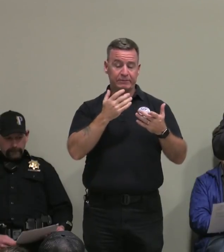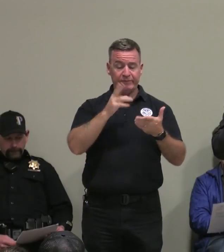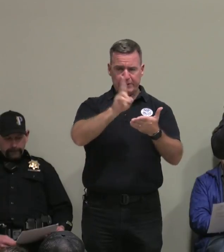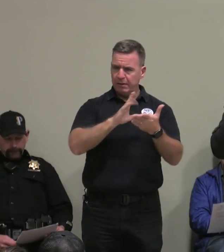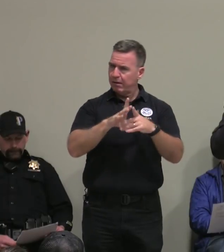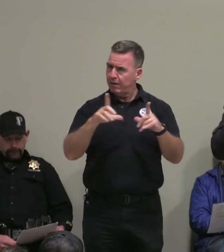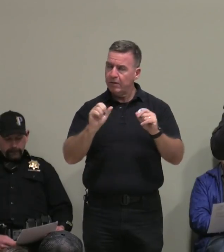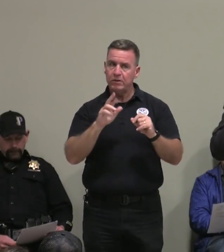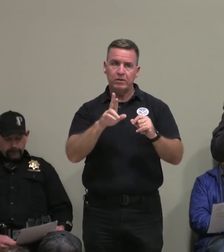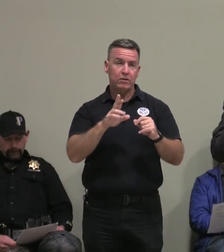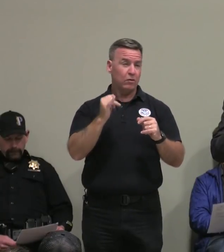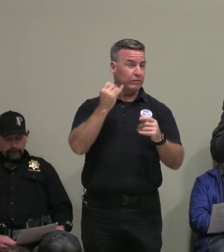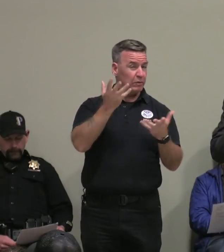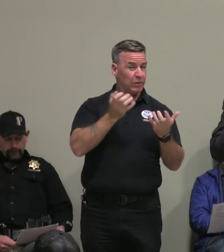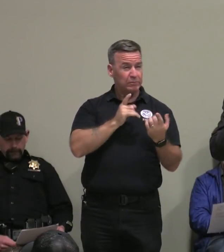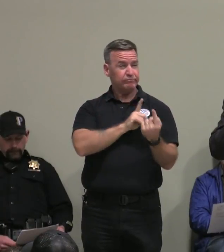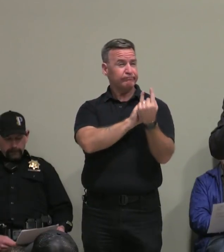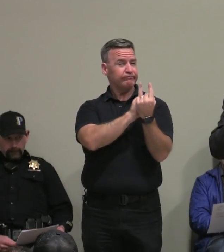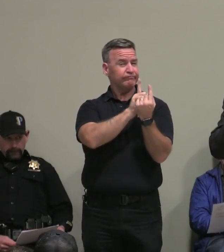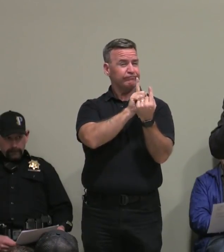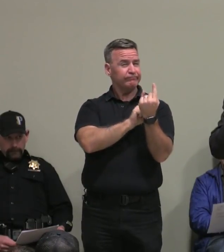after and ask it personally.